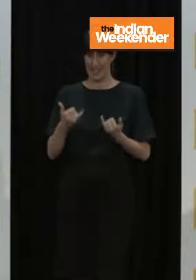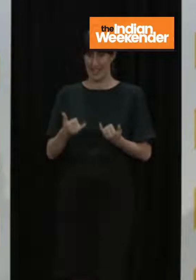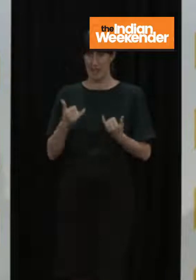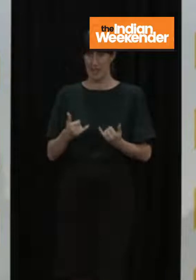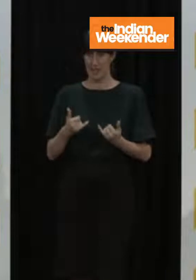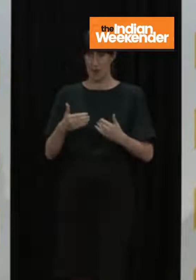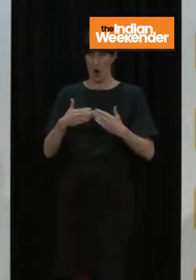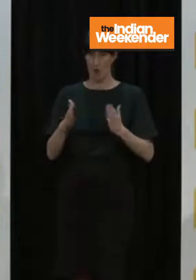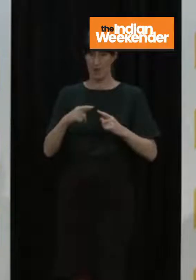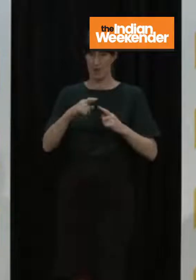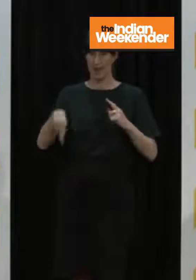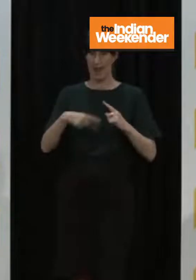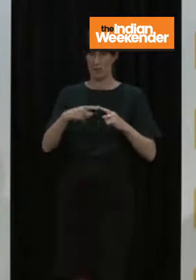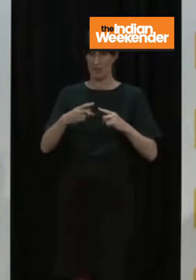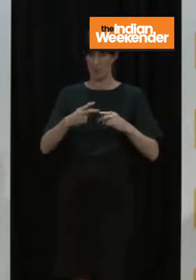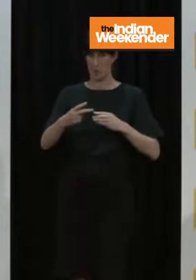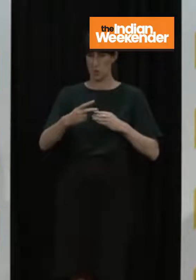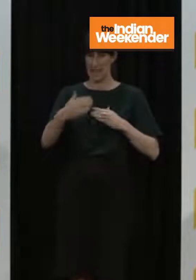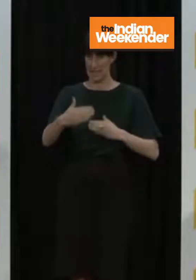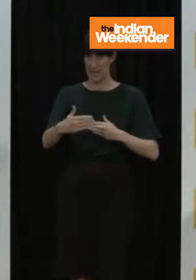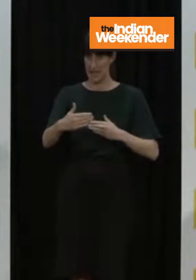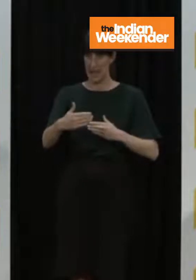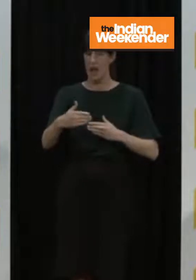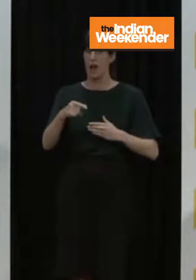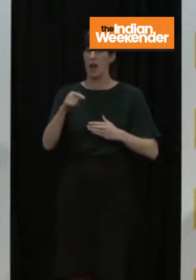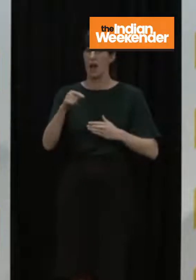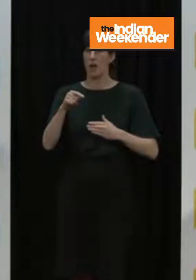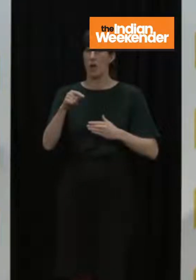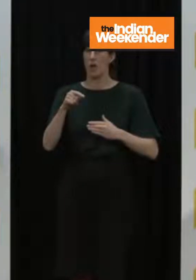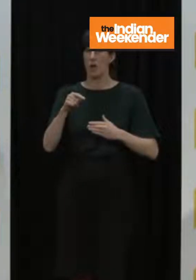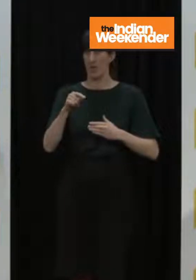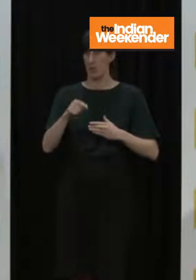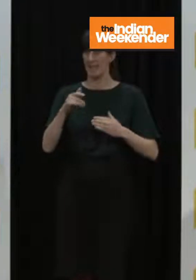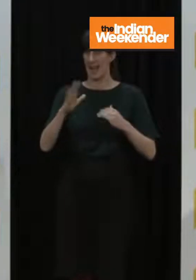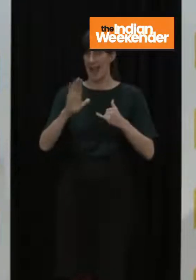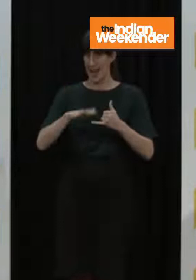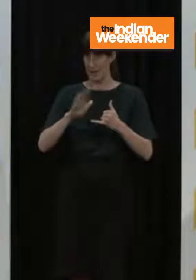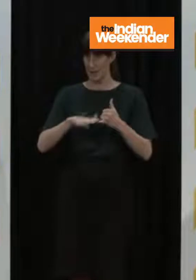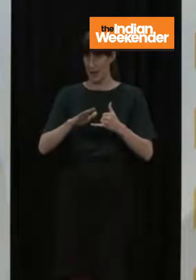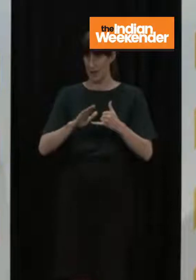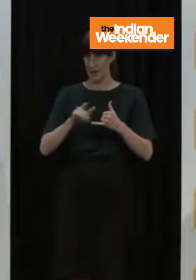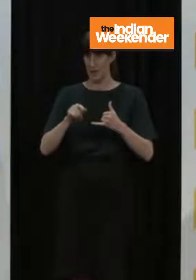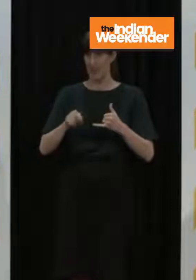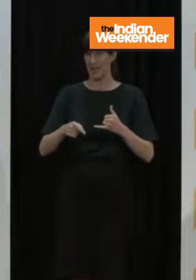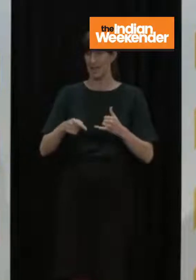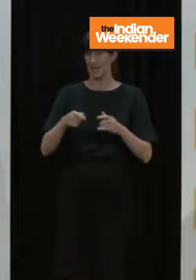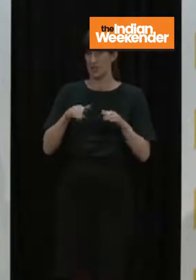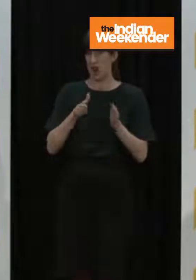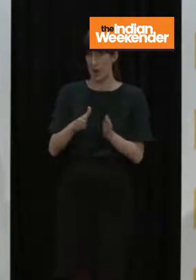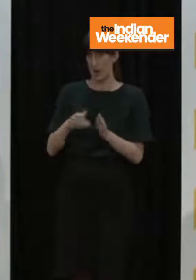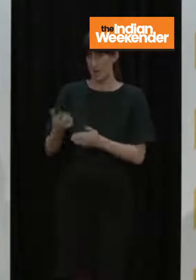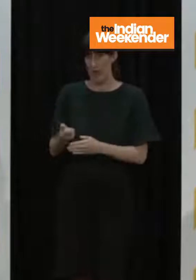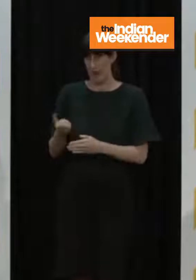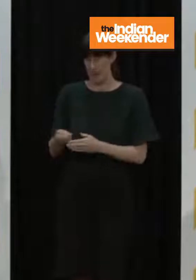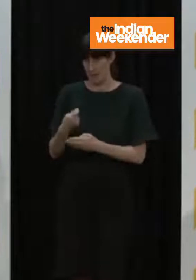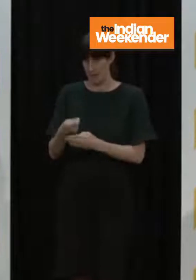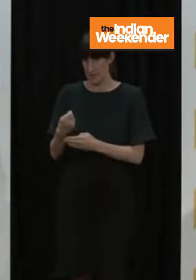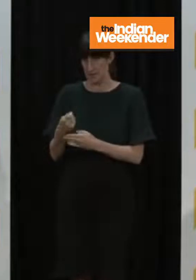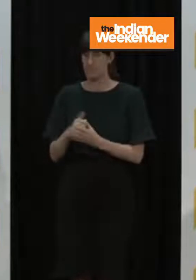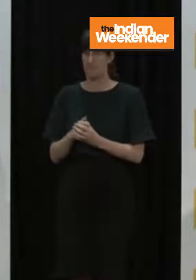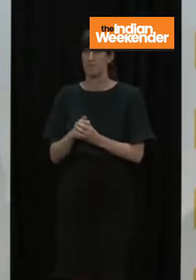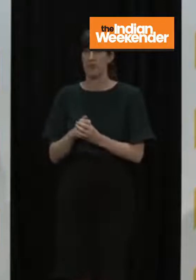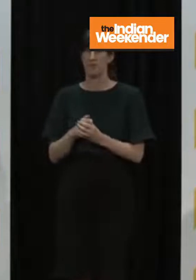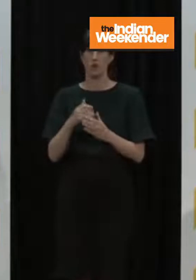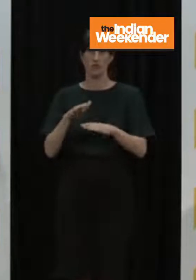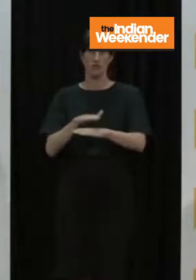more to say early next week around how we're managing that transition. We have been clear that under the green and orange levels of the